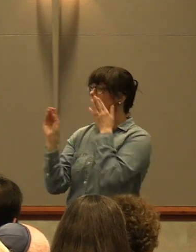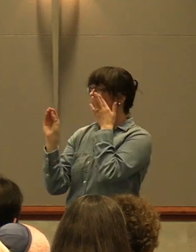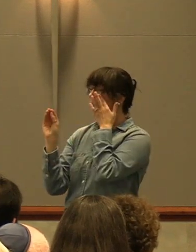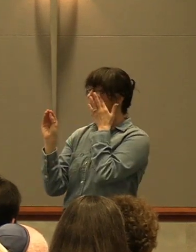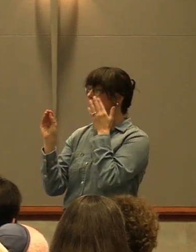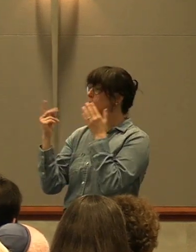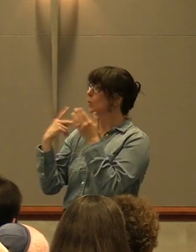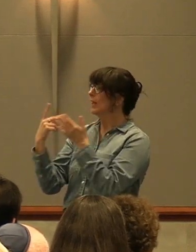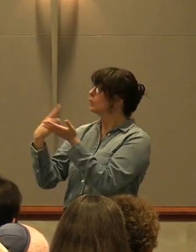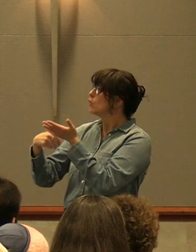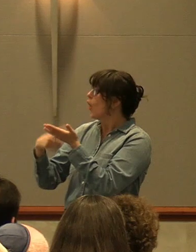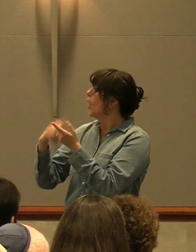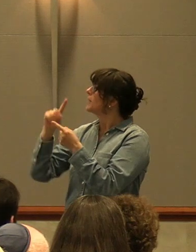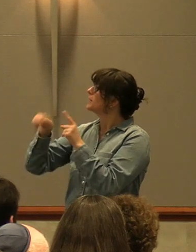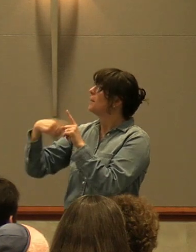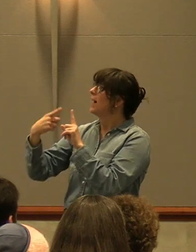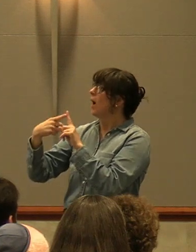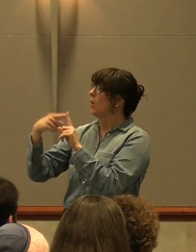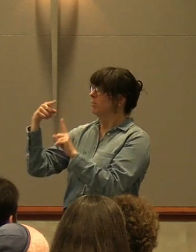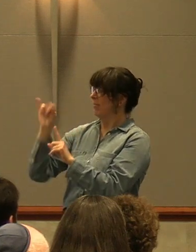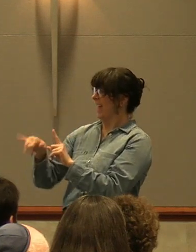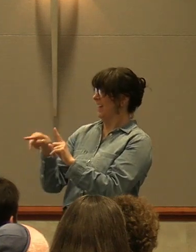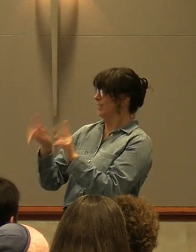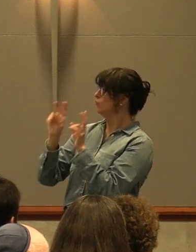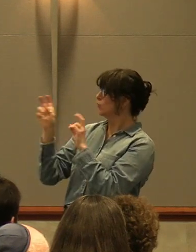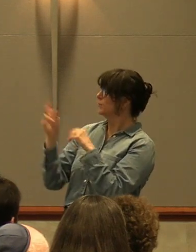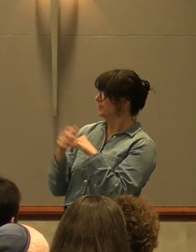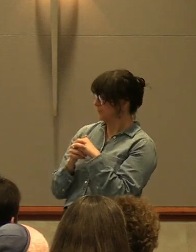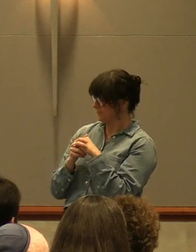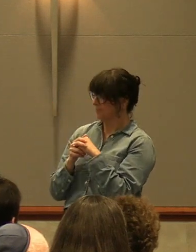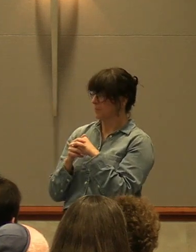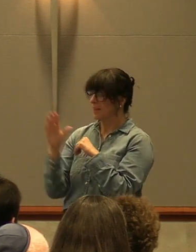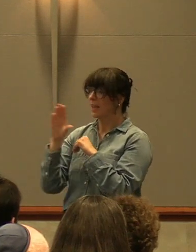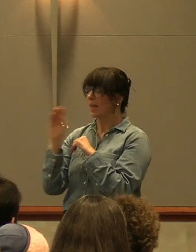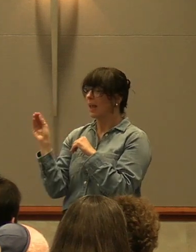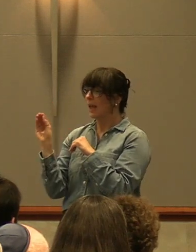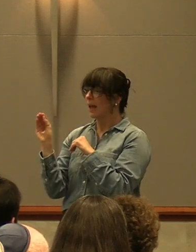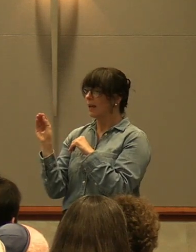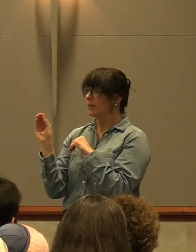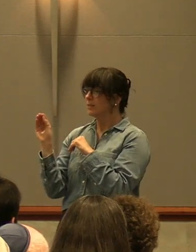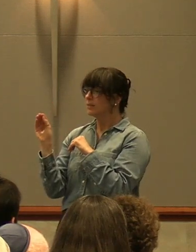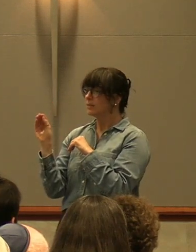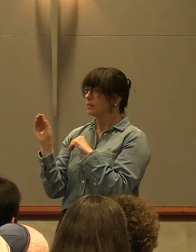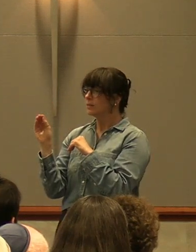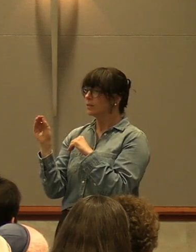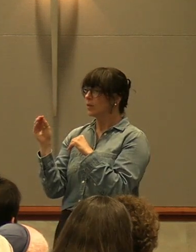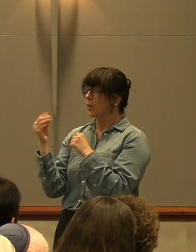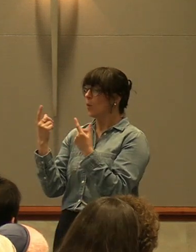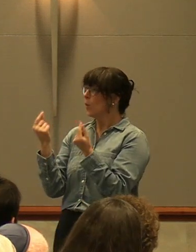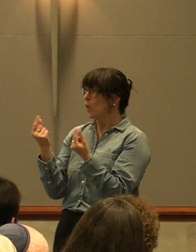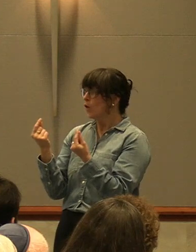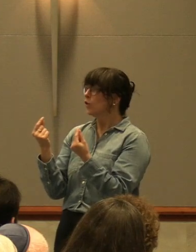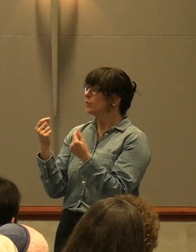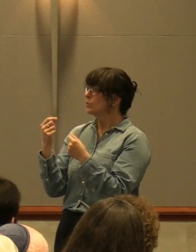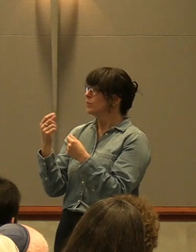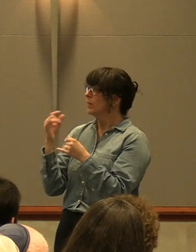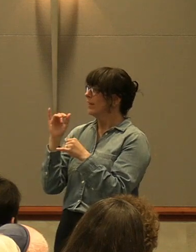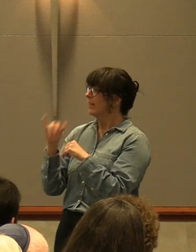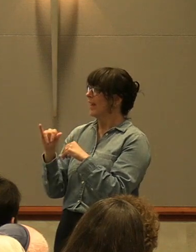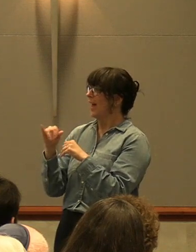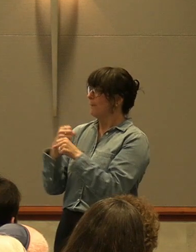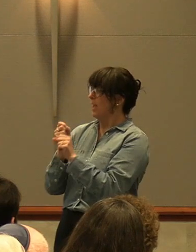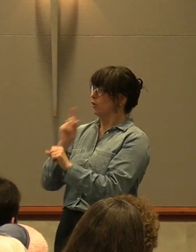And we talked about this issue. And what you should do is insist that history is taught